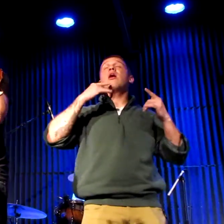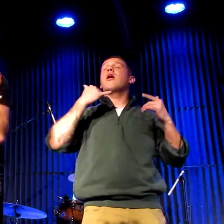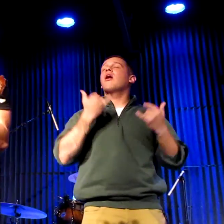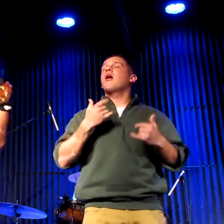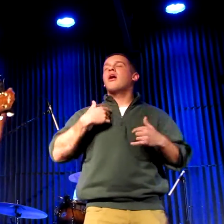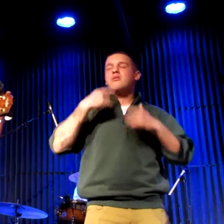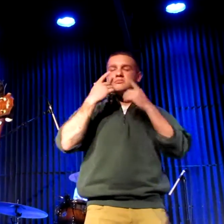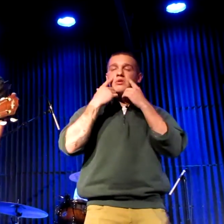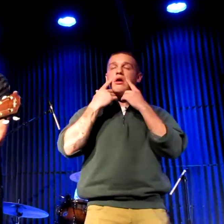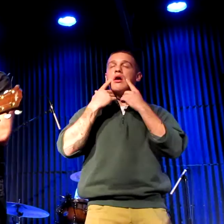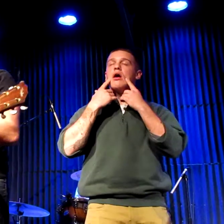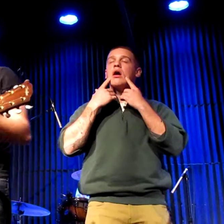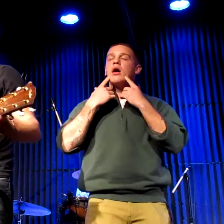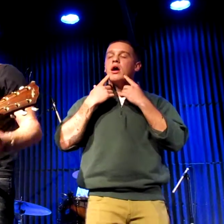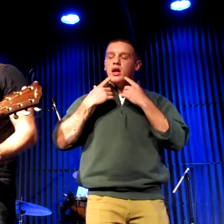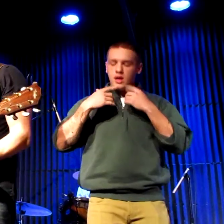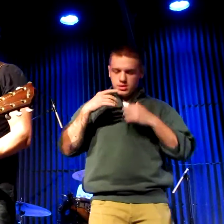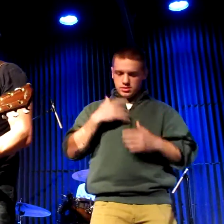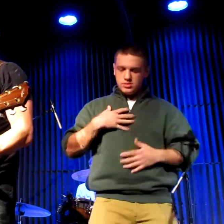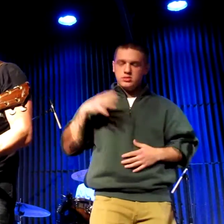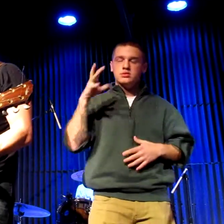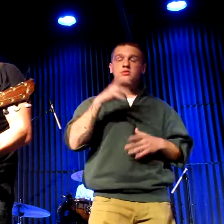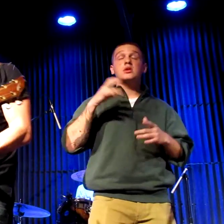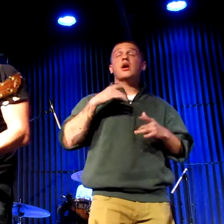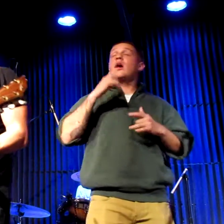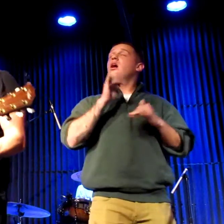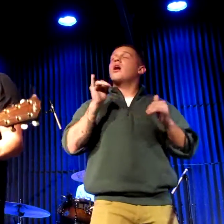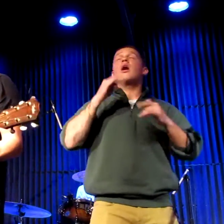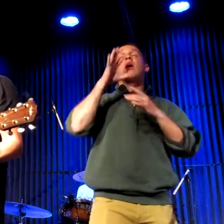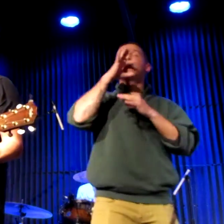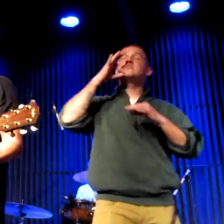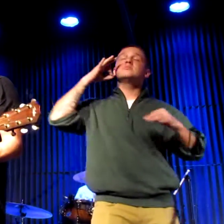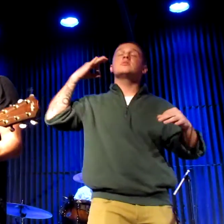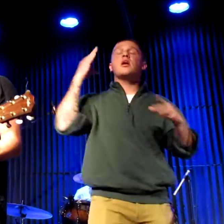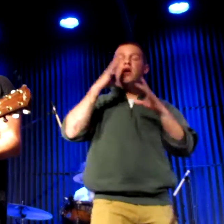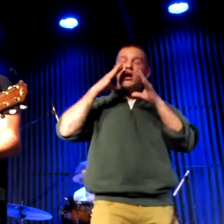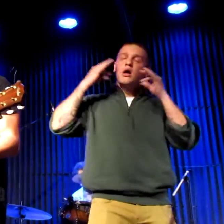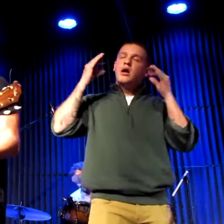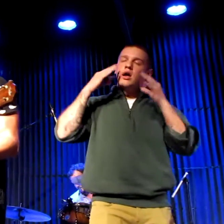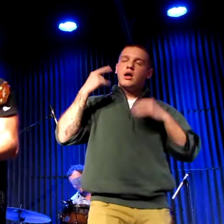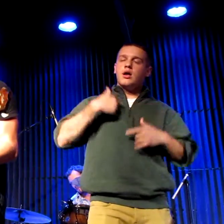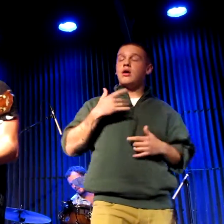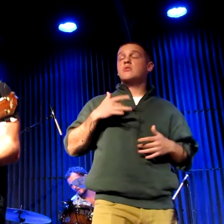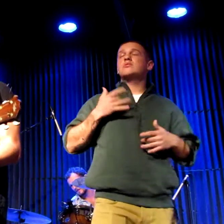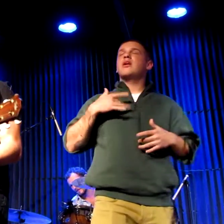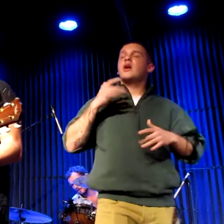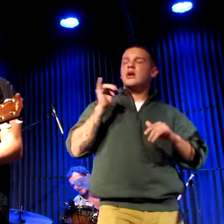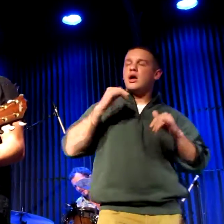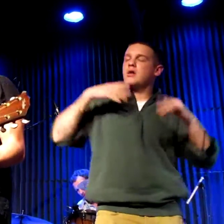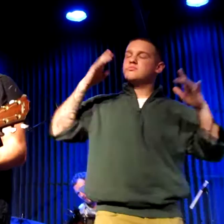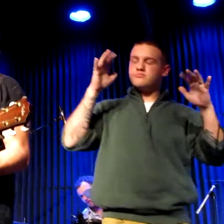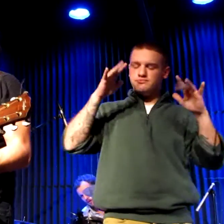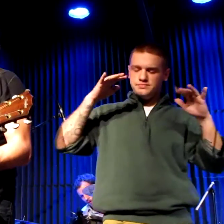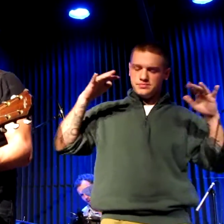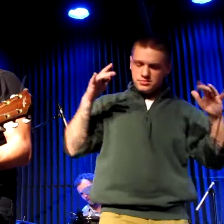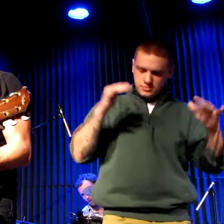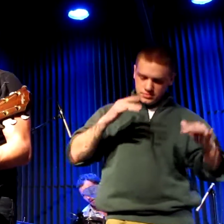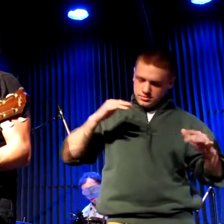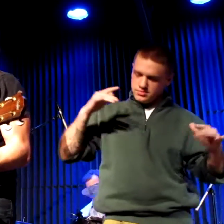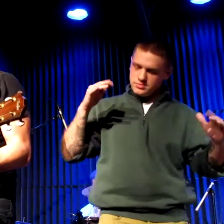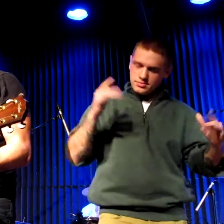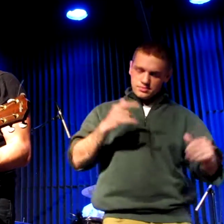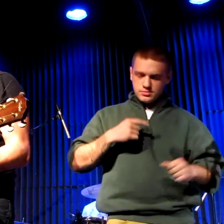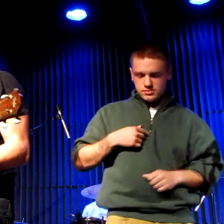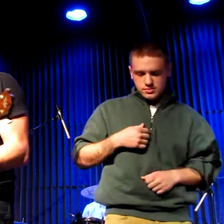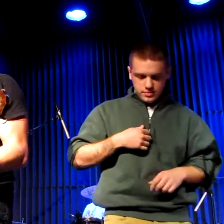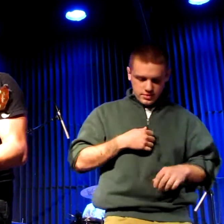Reserves are in the drain, but I'm scratching like a Tonkin, and I'm tumbling like rain. Thinking about the answers when all I'll know before